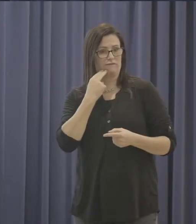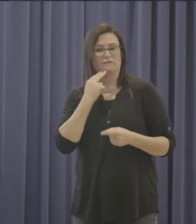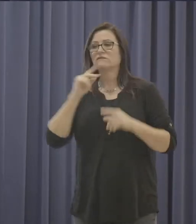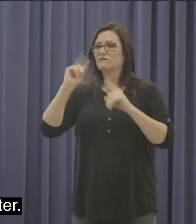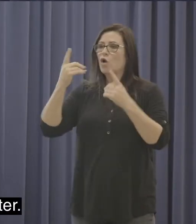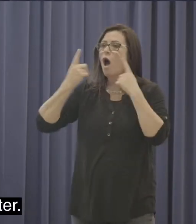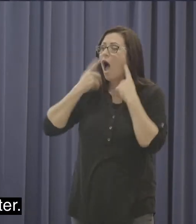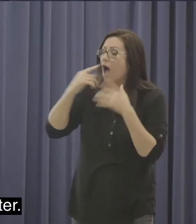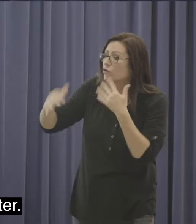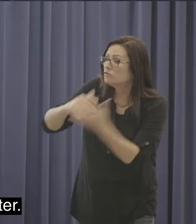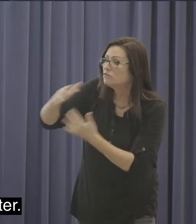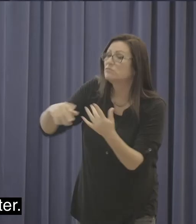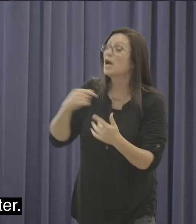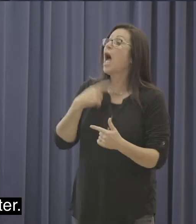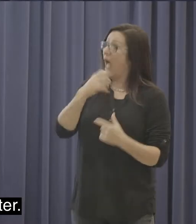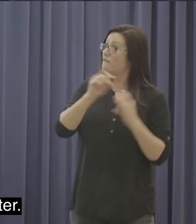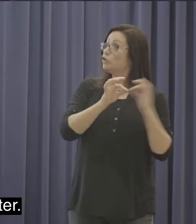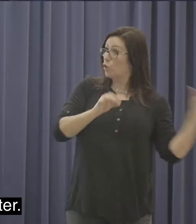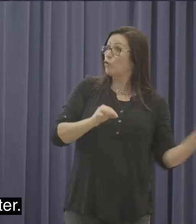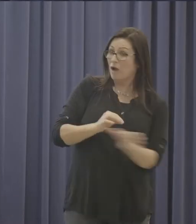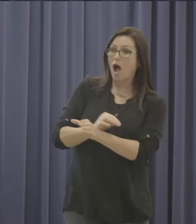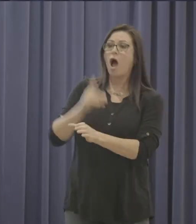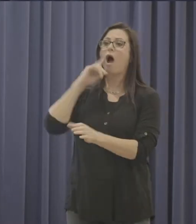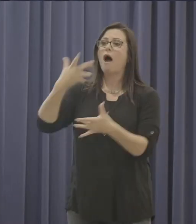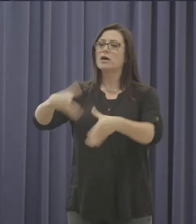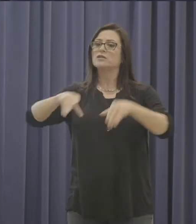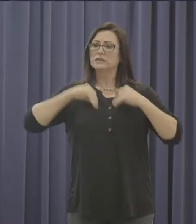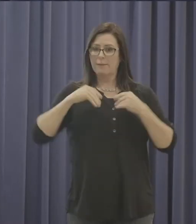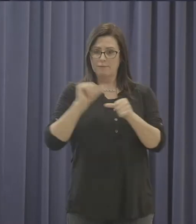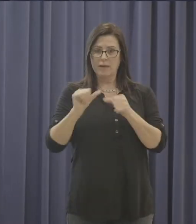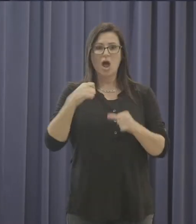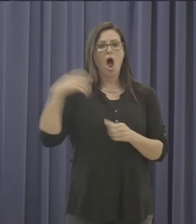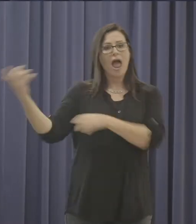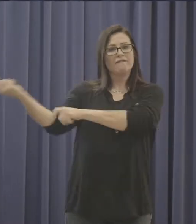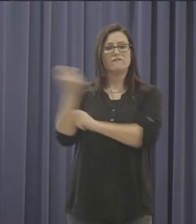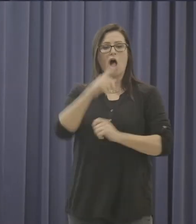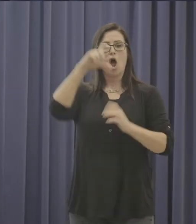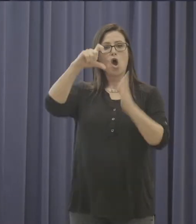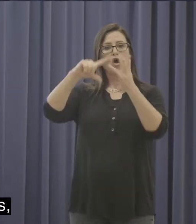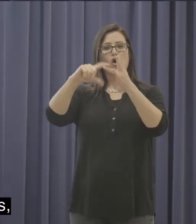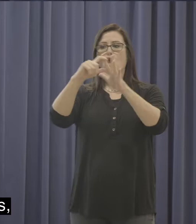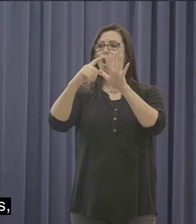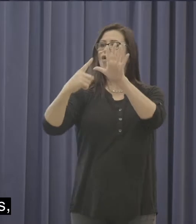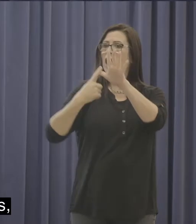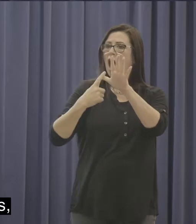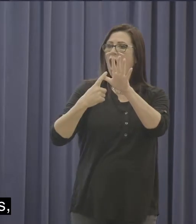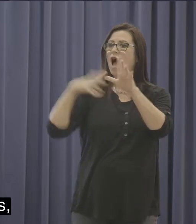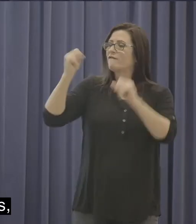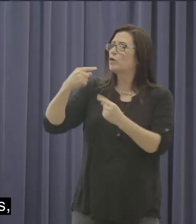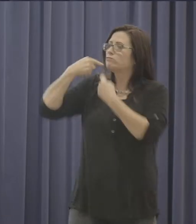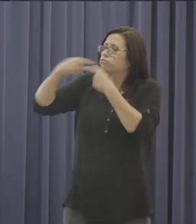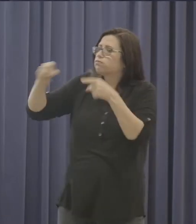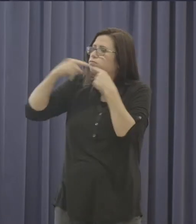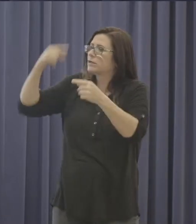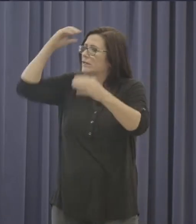deaf, and he'll be supported by an interpreter. I also invited a coder, or a child of a deaf adult, to address the team and the